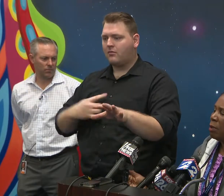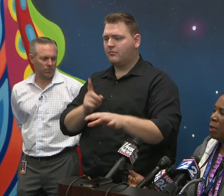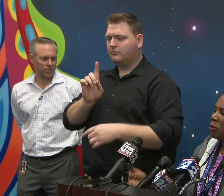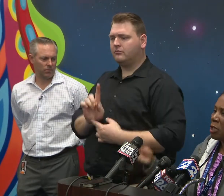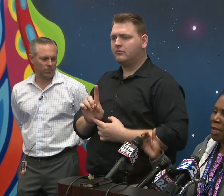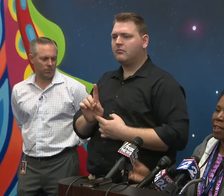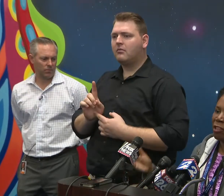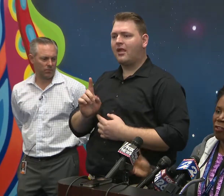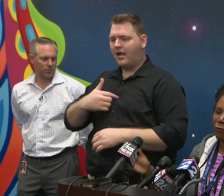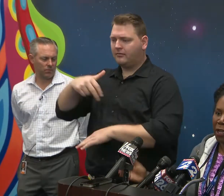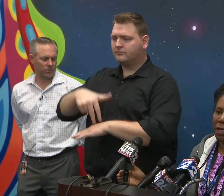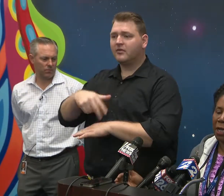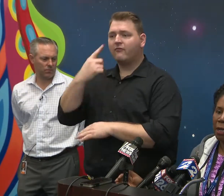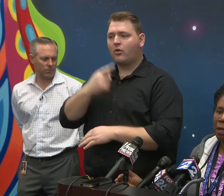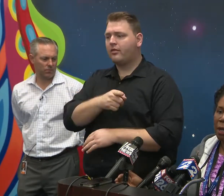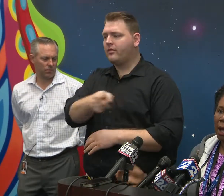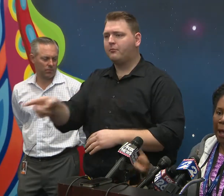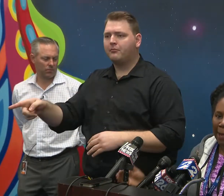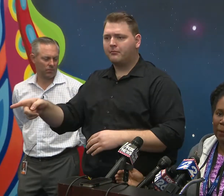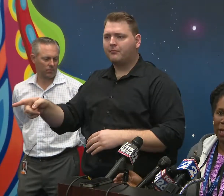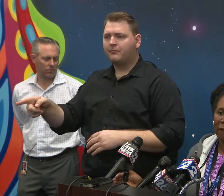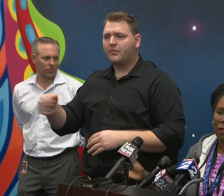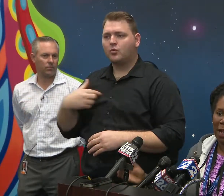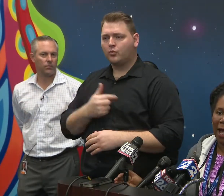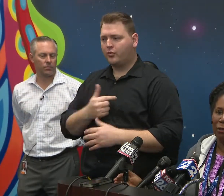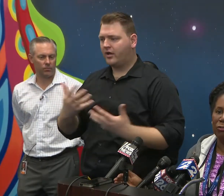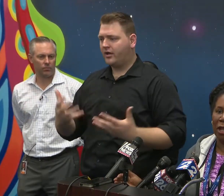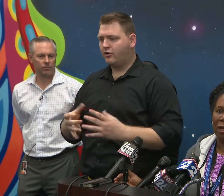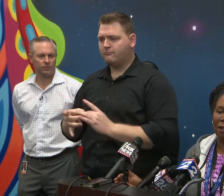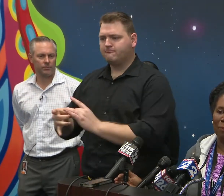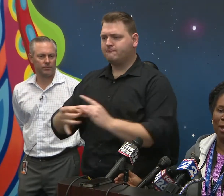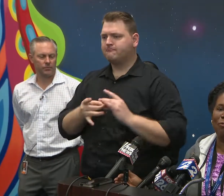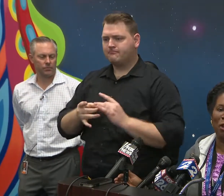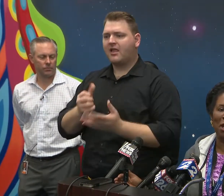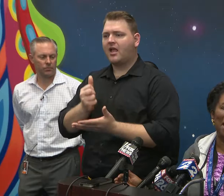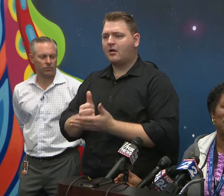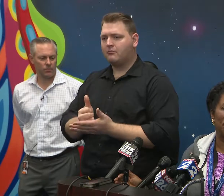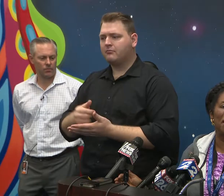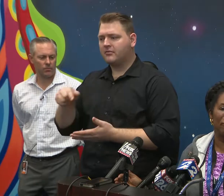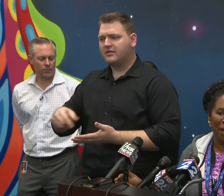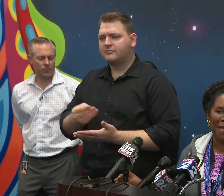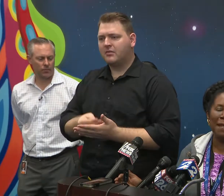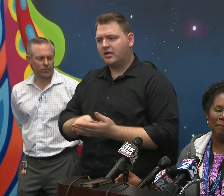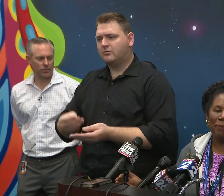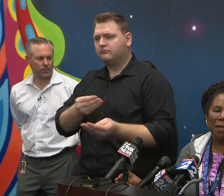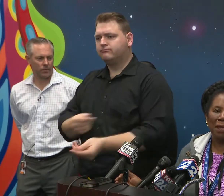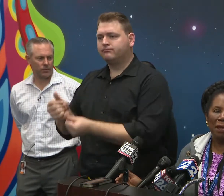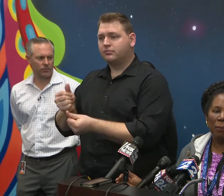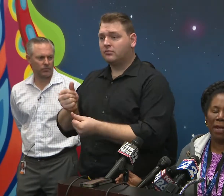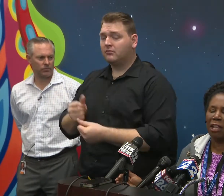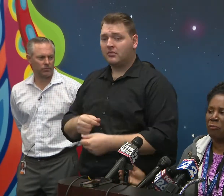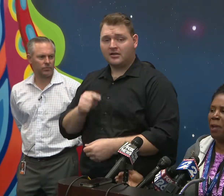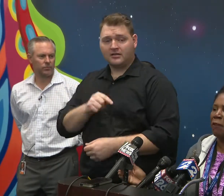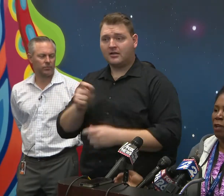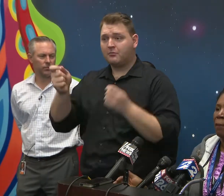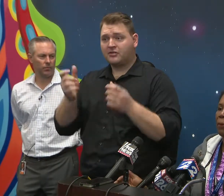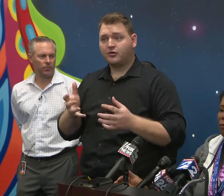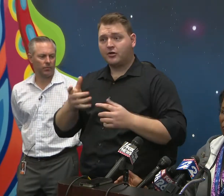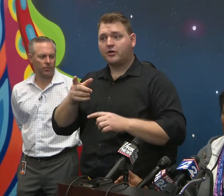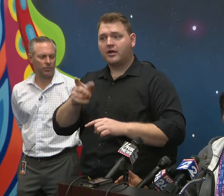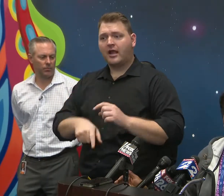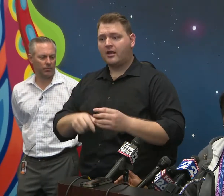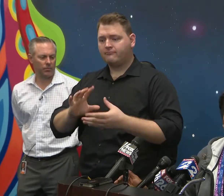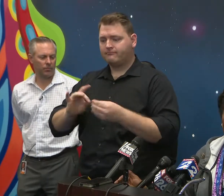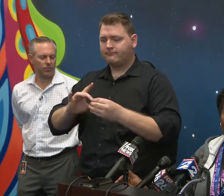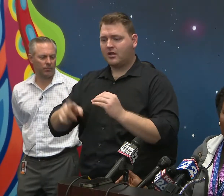together to get this funding. I believe the dollars, and the administrator can't speak of money, but he can speak of